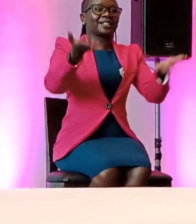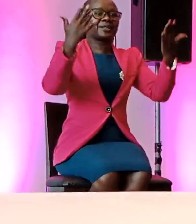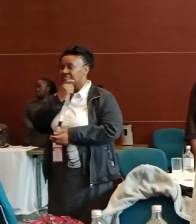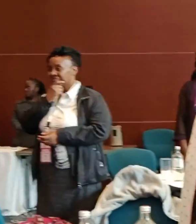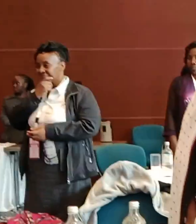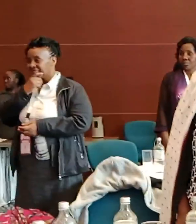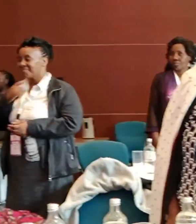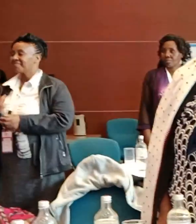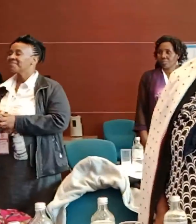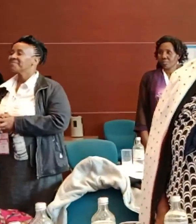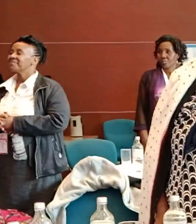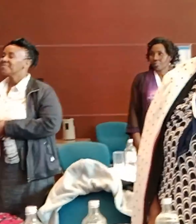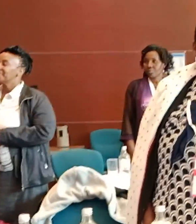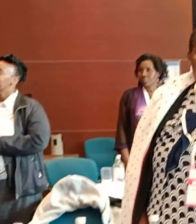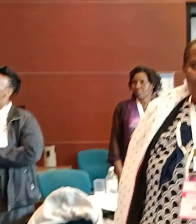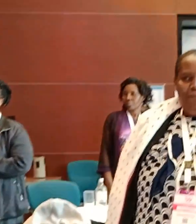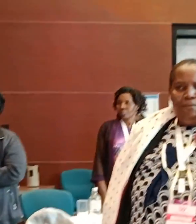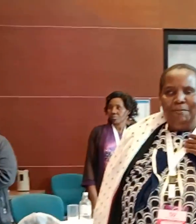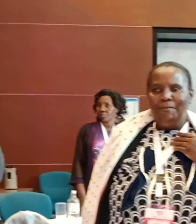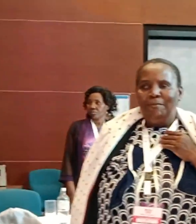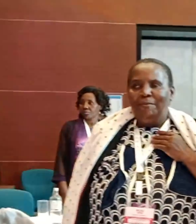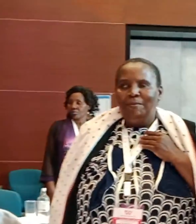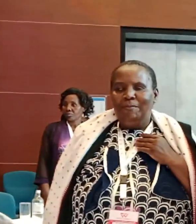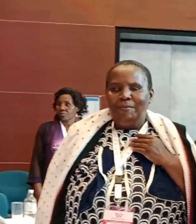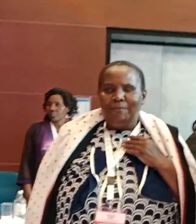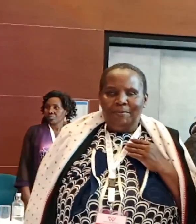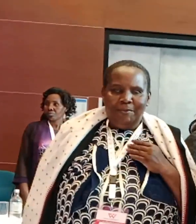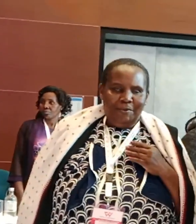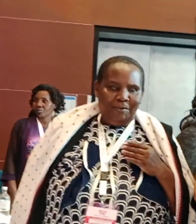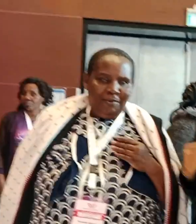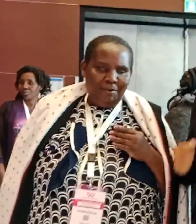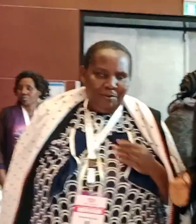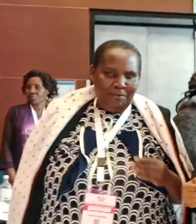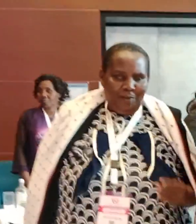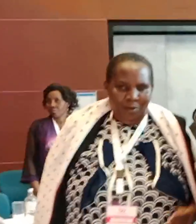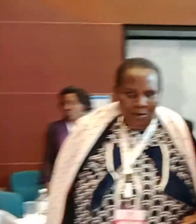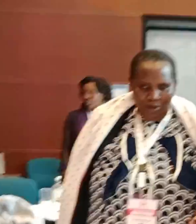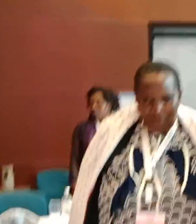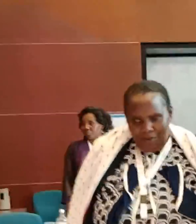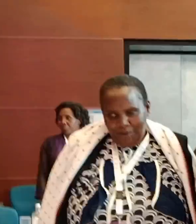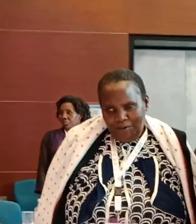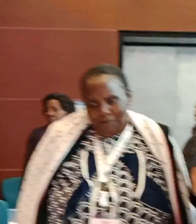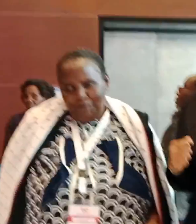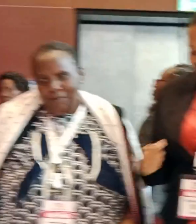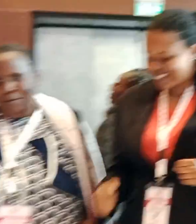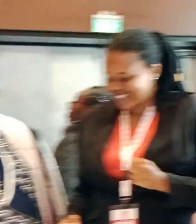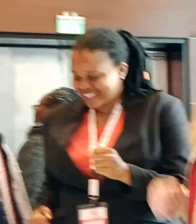upstanding. Athletes,